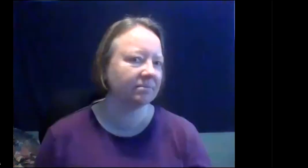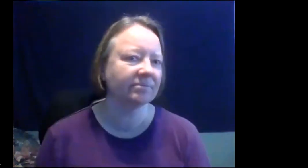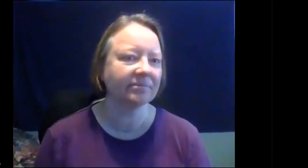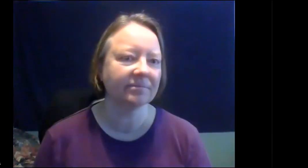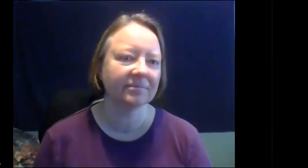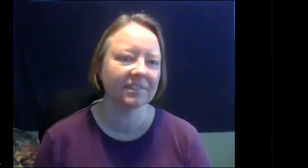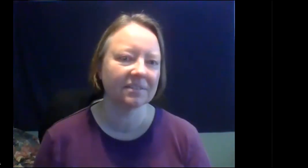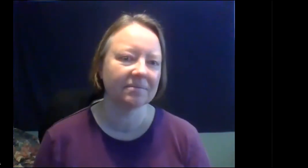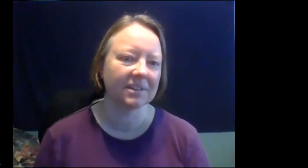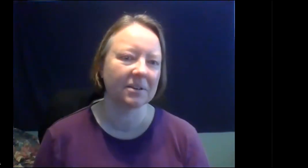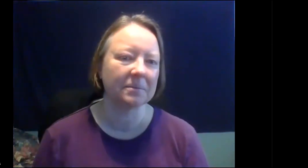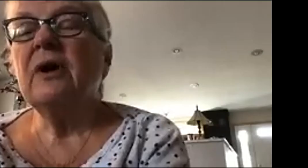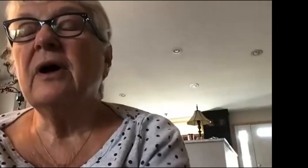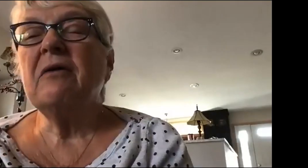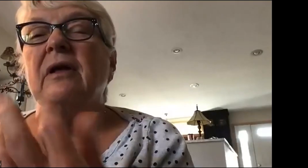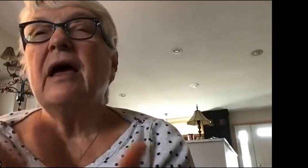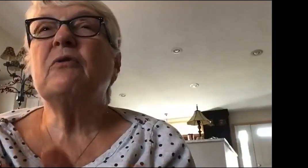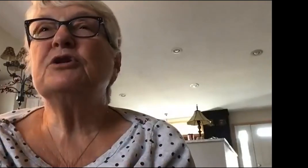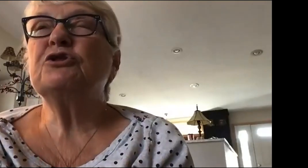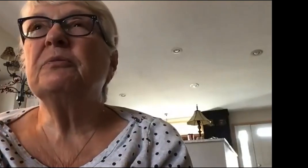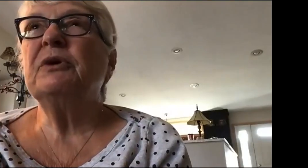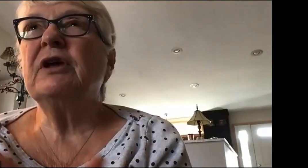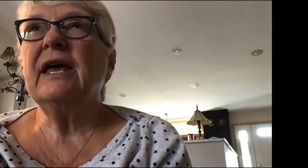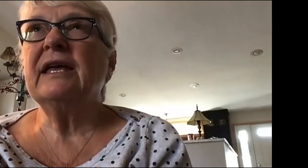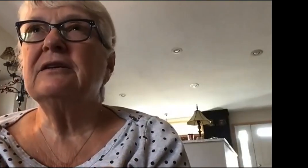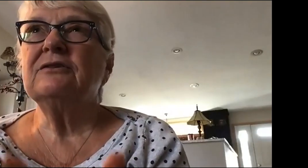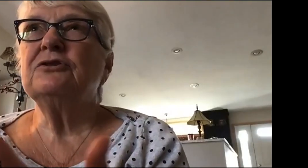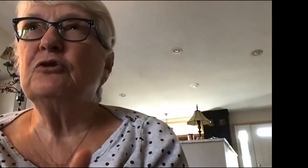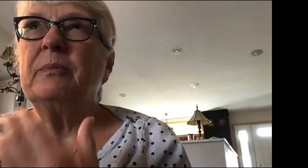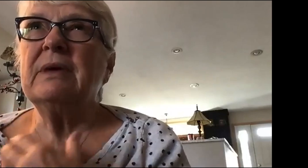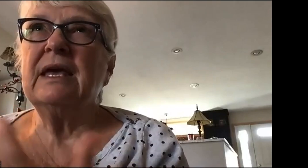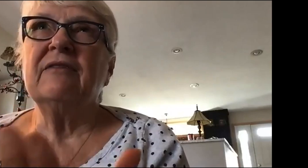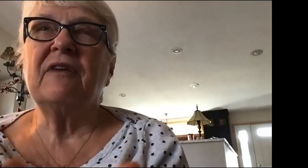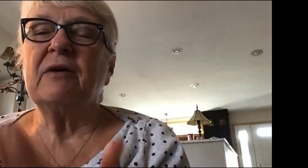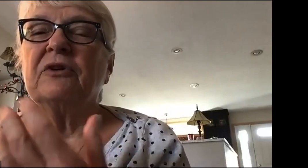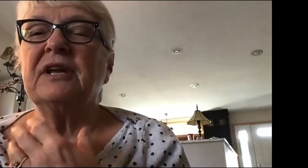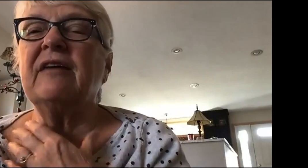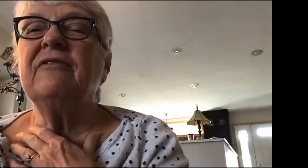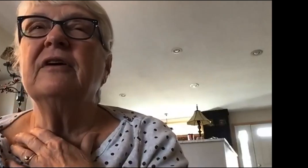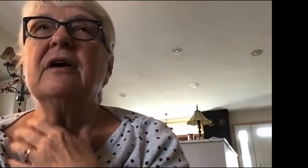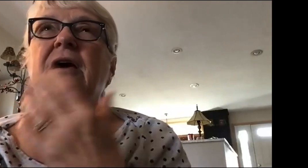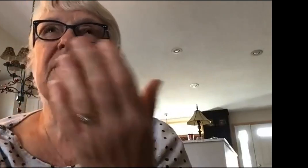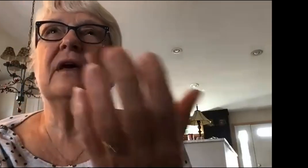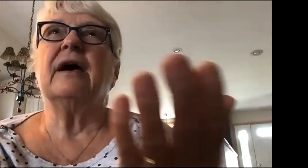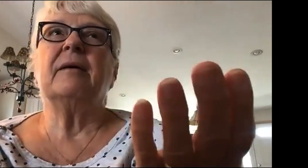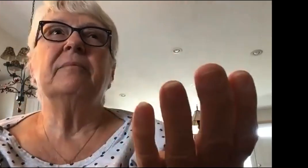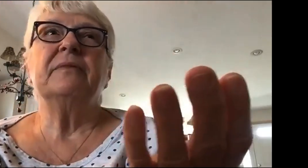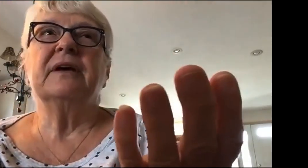describing. So how would you communicate to me if I were deaf? The